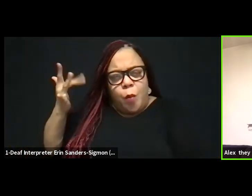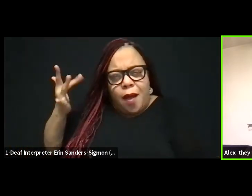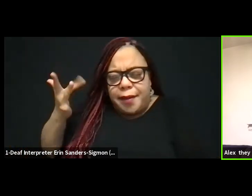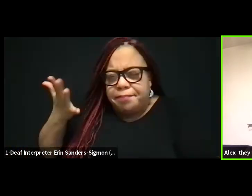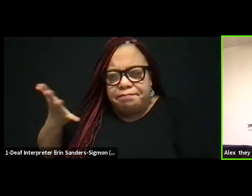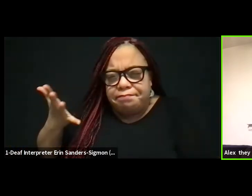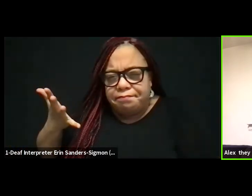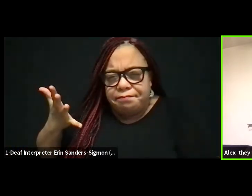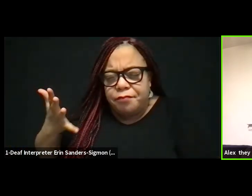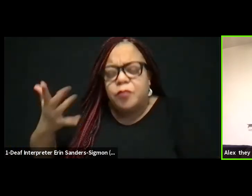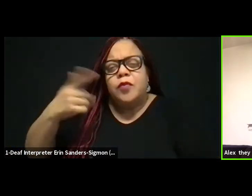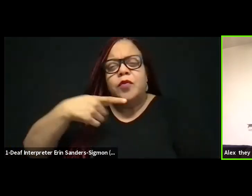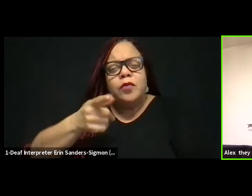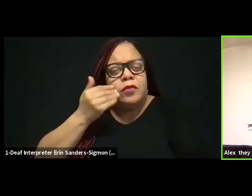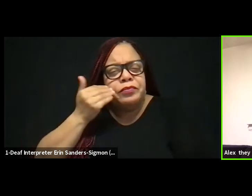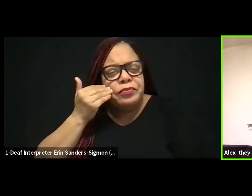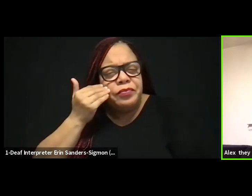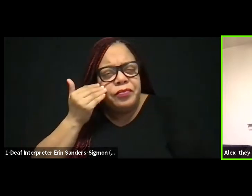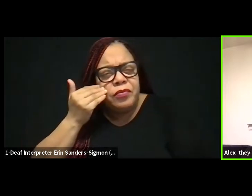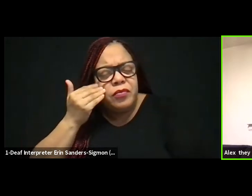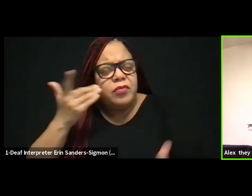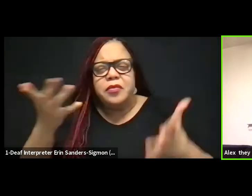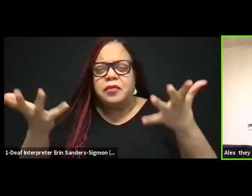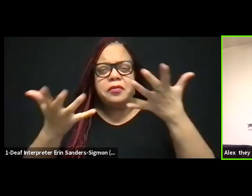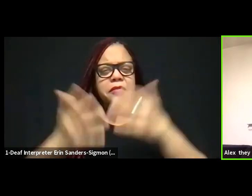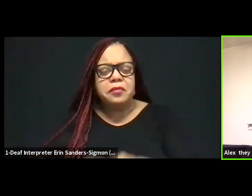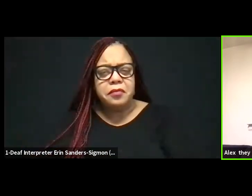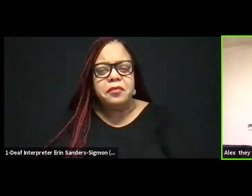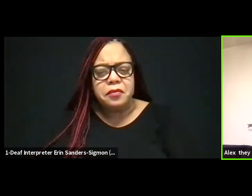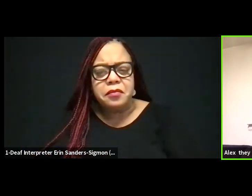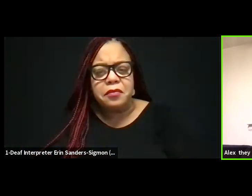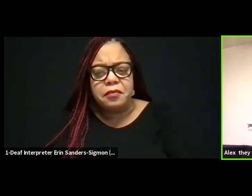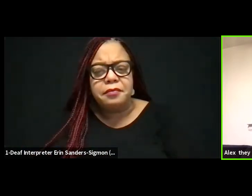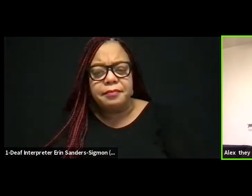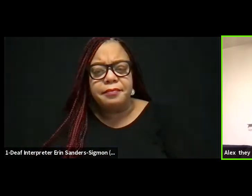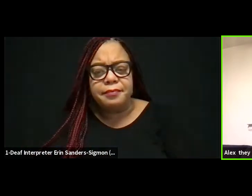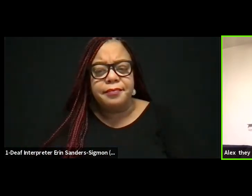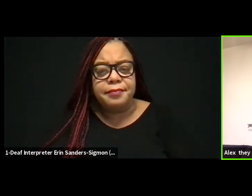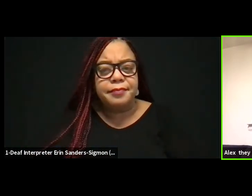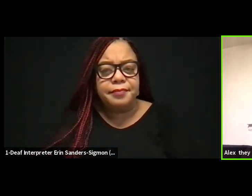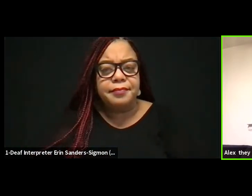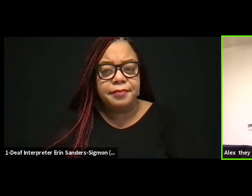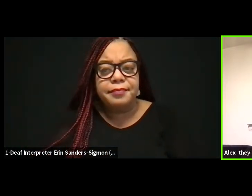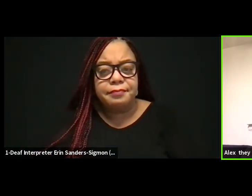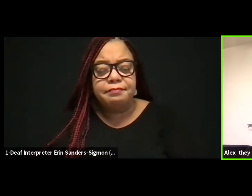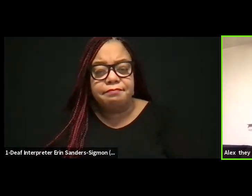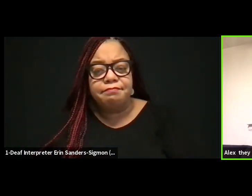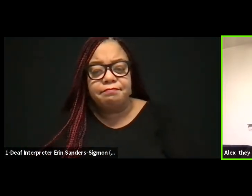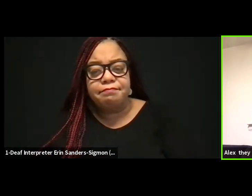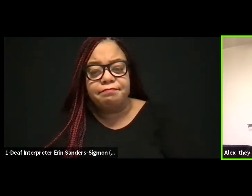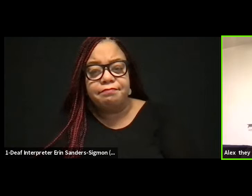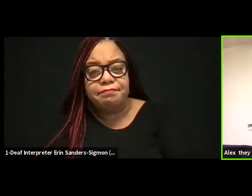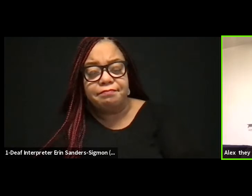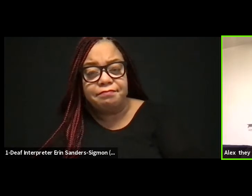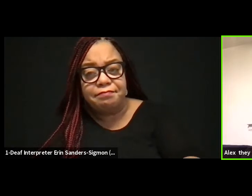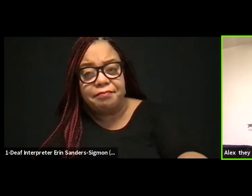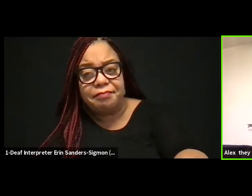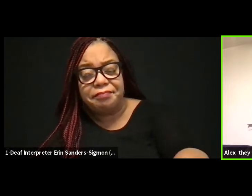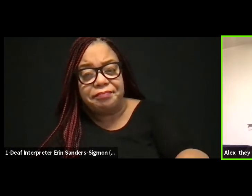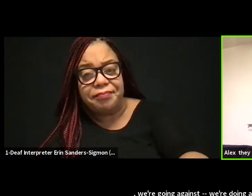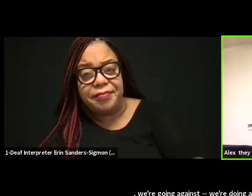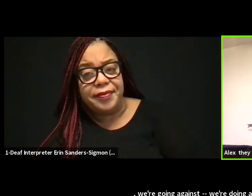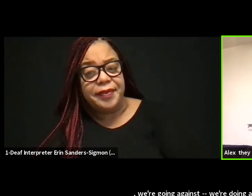going against even the educational system is because just like you thinking like, you know, our young people isn't getting a certain kind